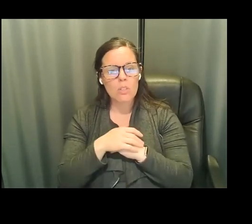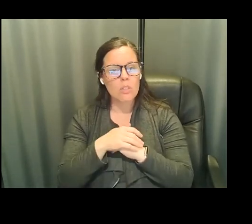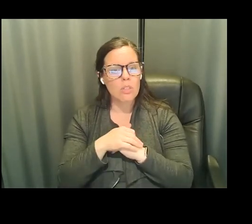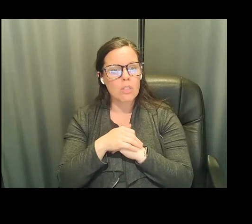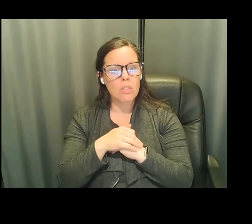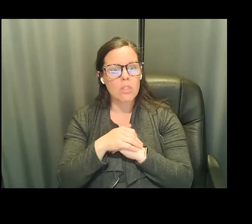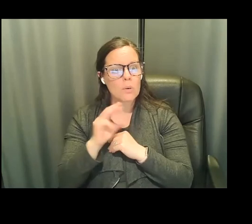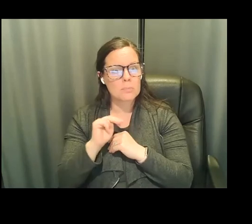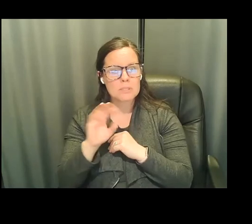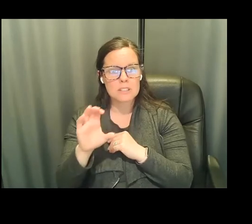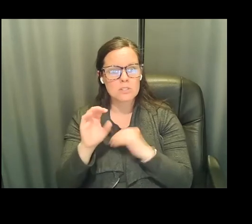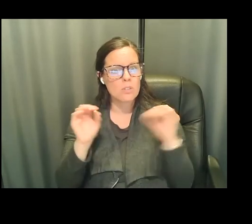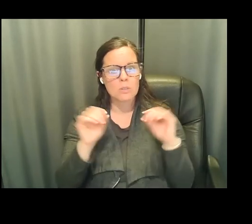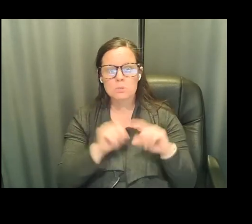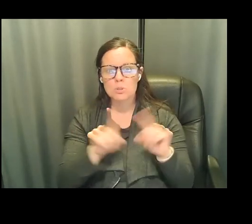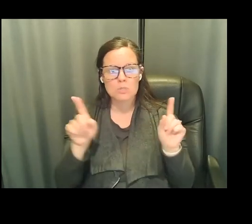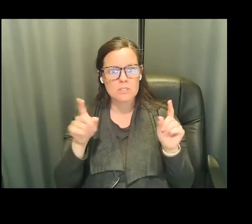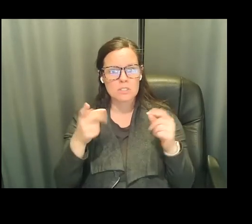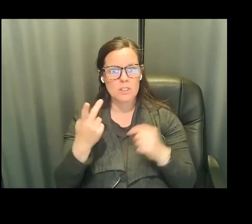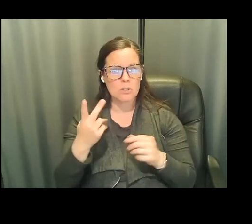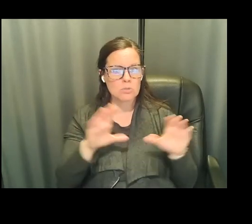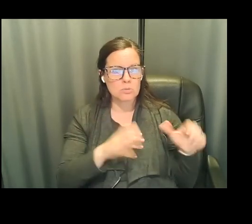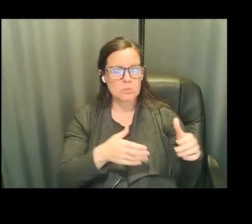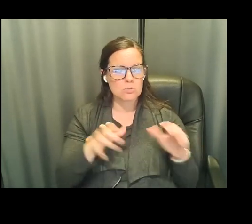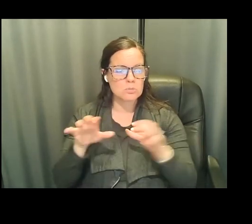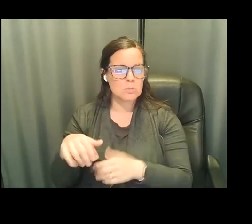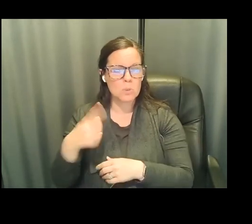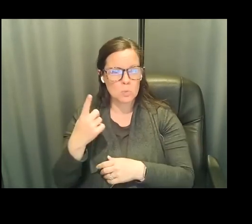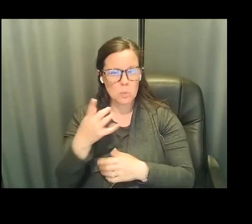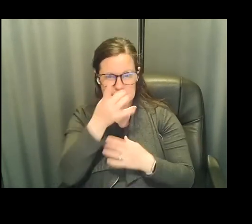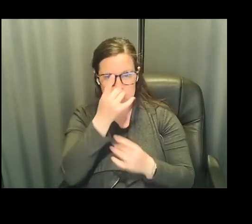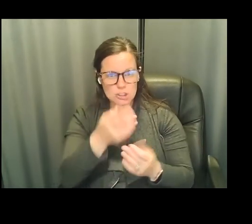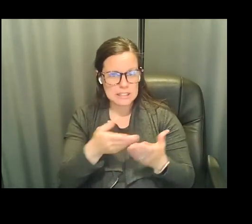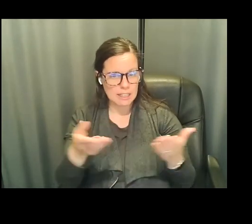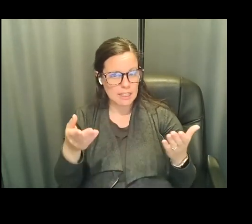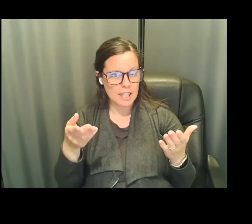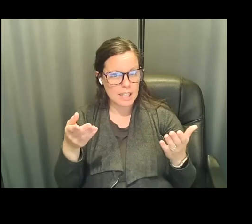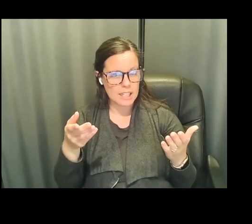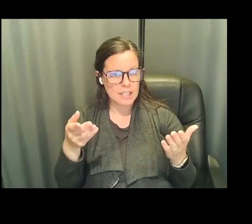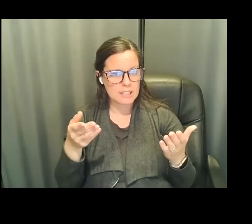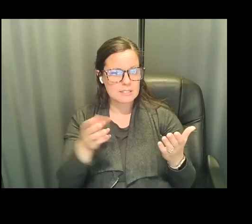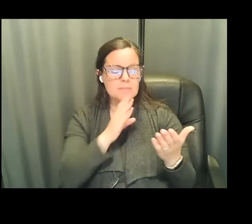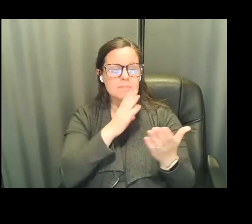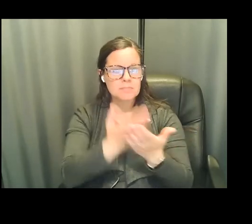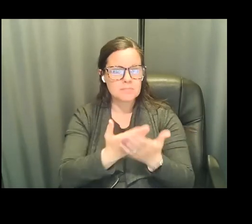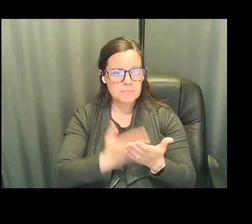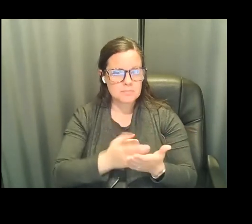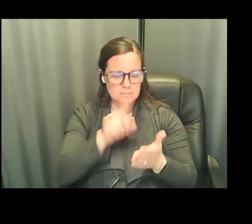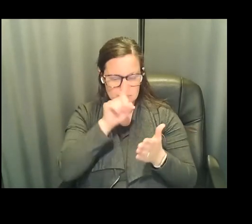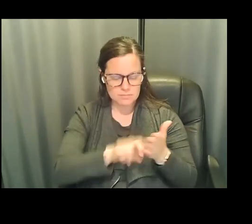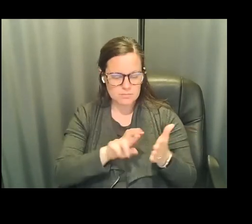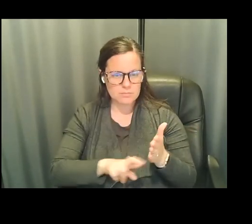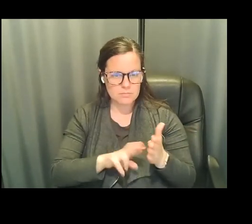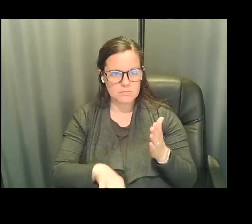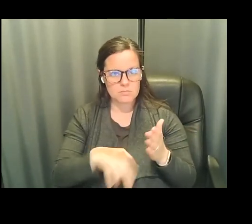miscarriages. There was no difference between the two populations. One of the interesting things with the vaccine research, when